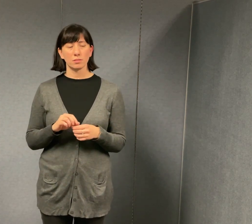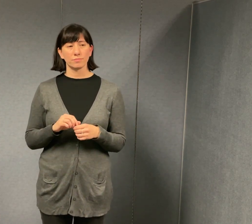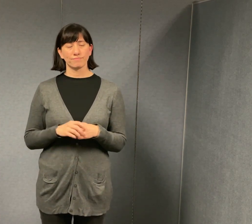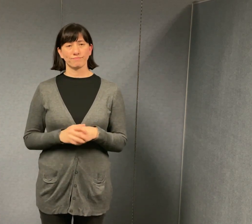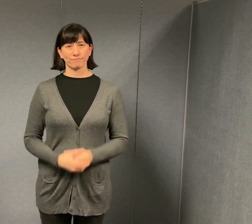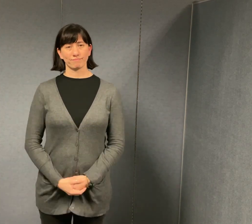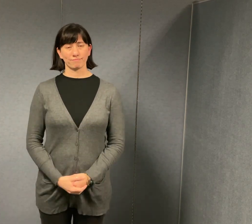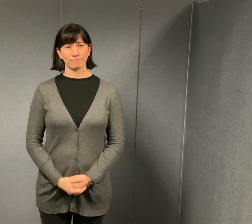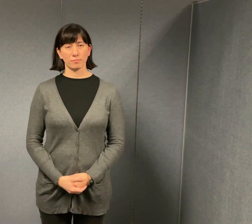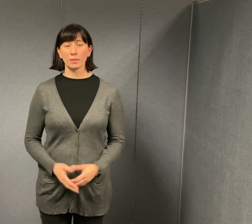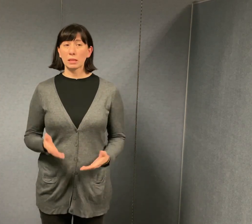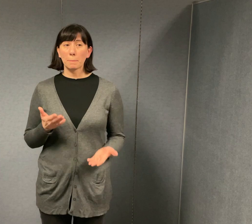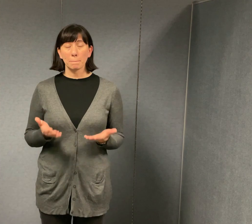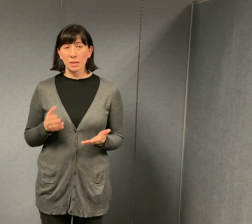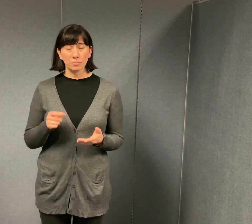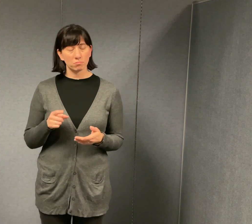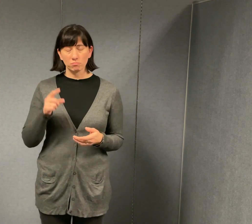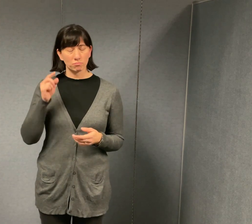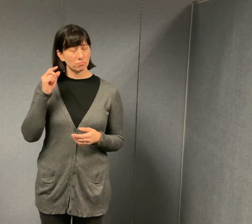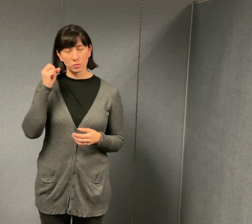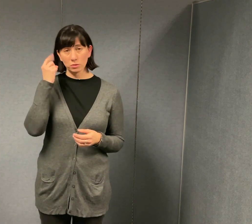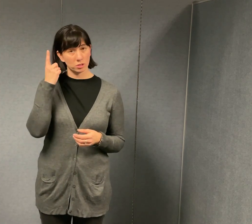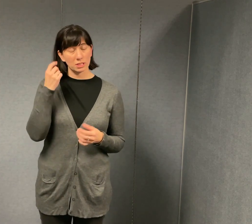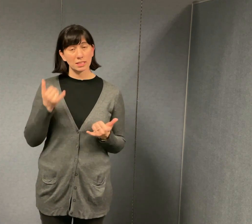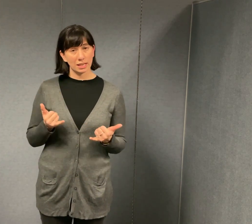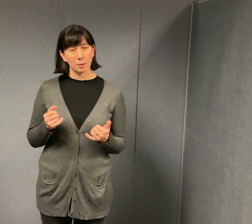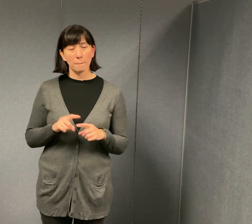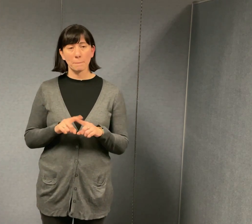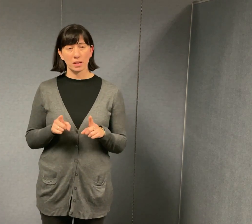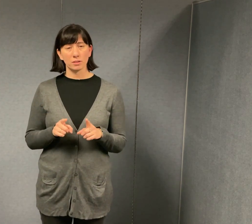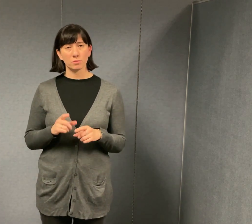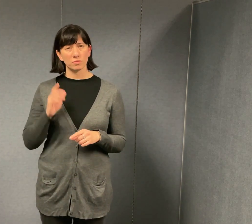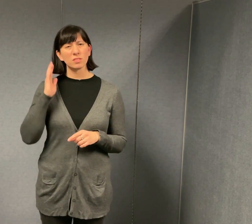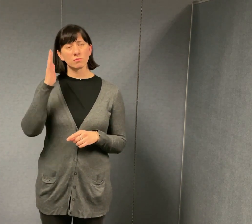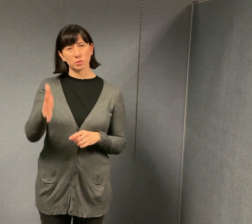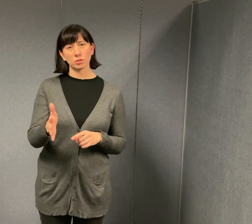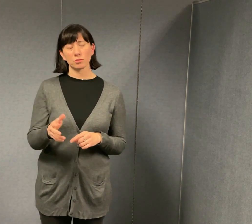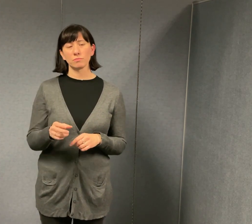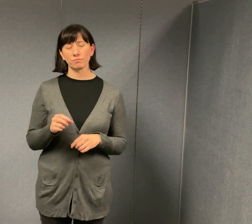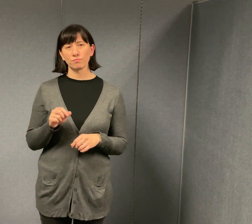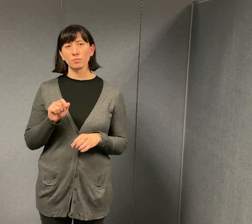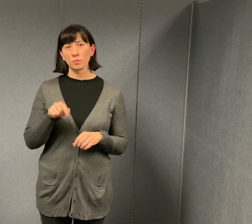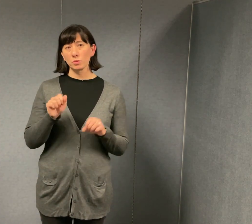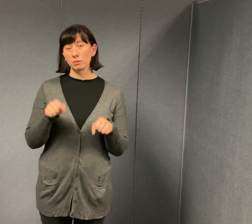not realize it now, but one day these formulas will be really useful to you all.